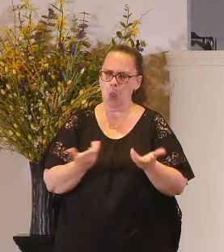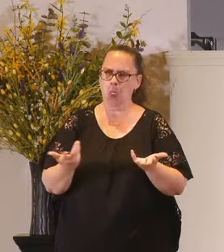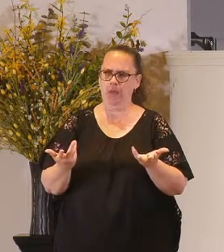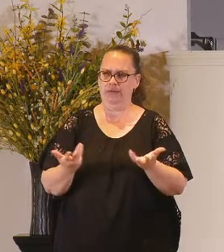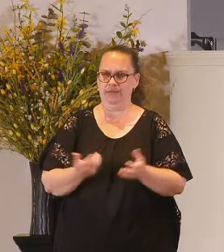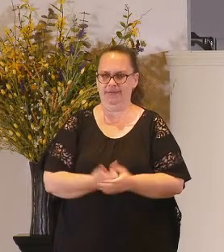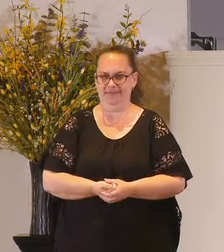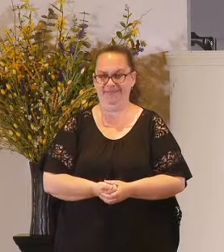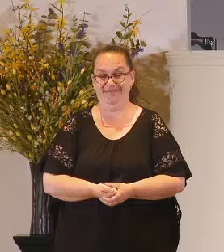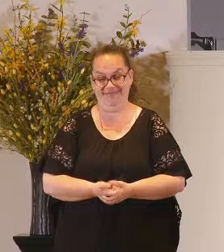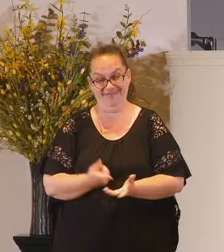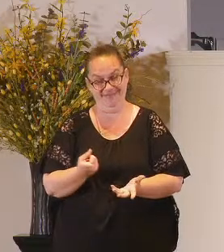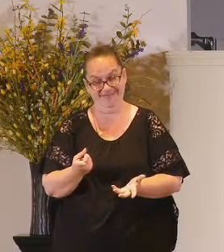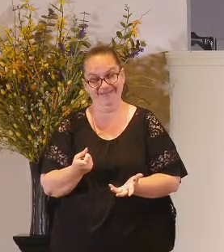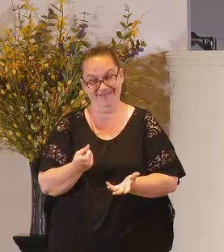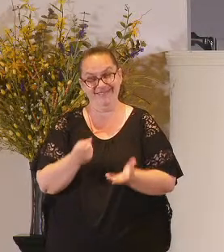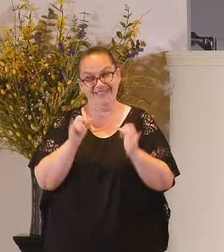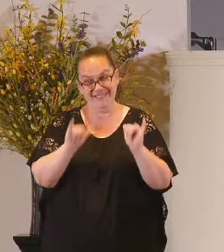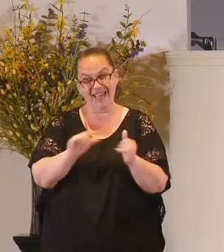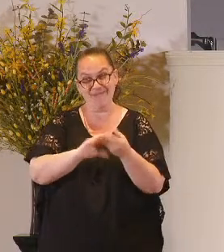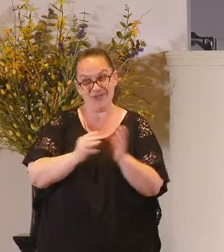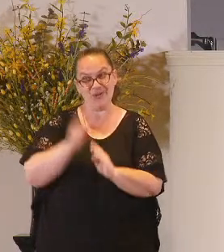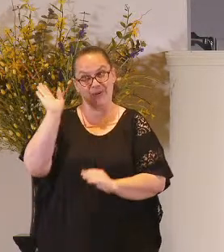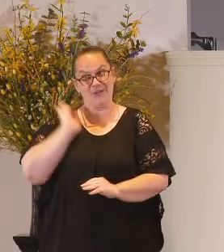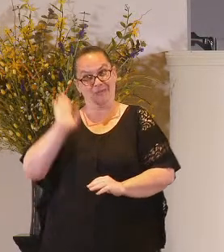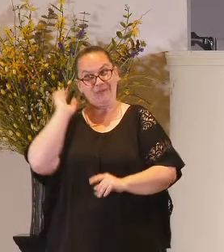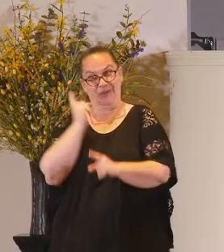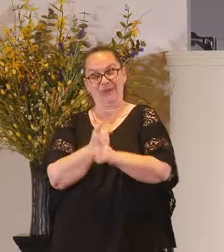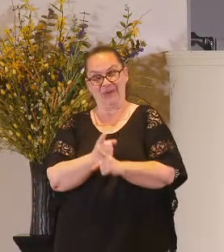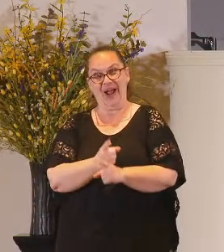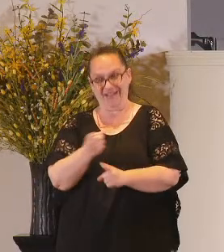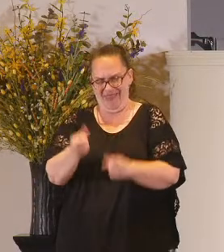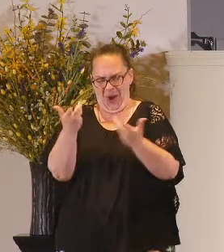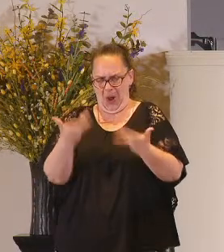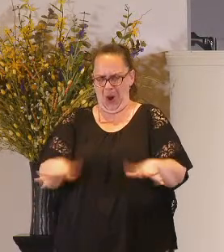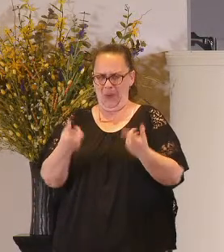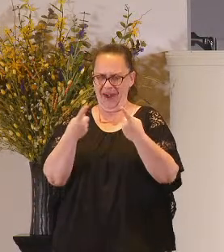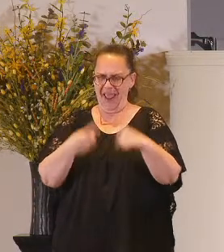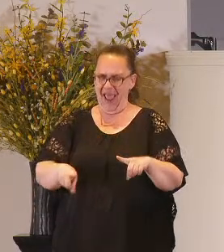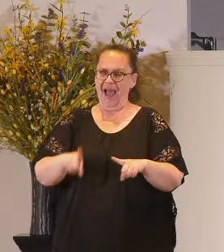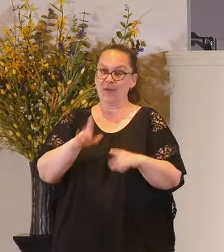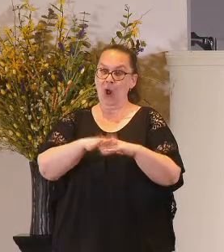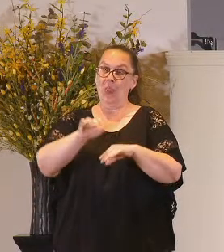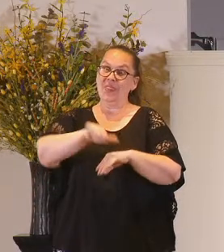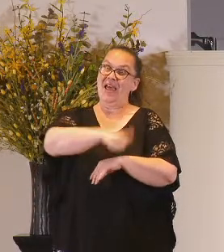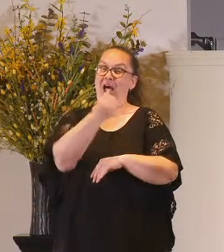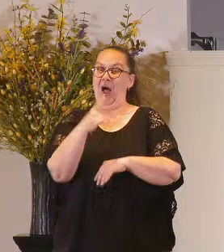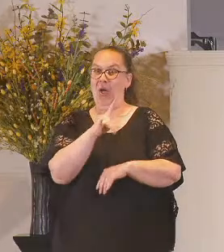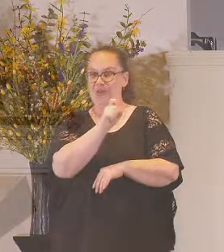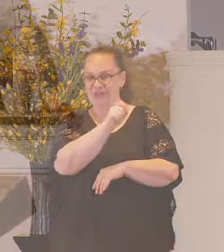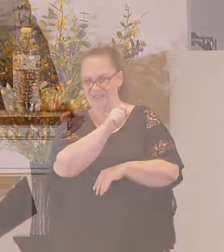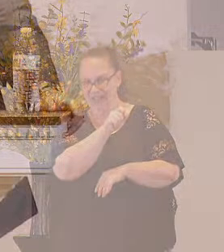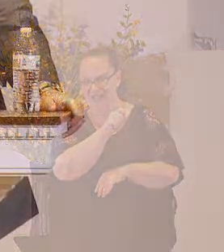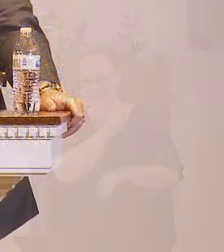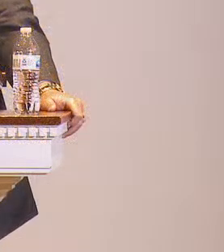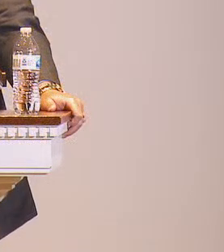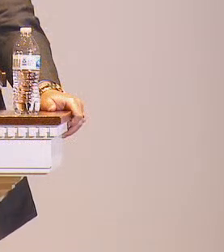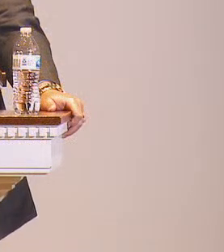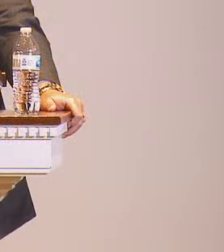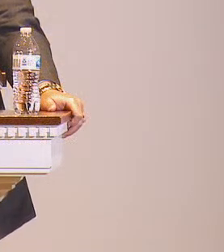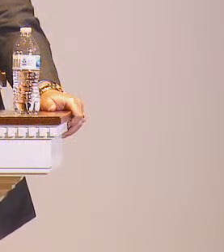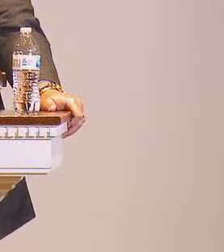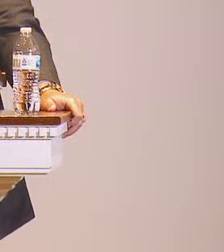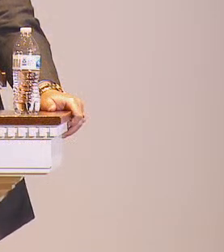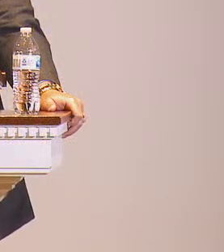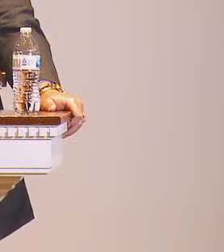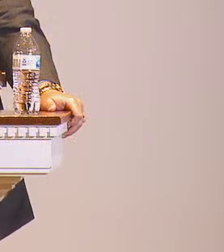This really does sound familiar, doesn't it? Then it should. This has already happened on the other side of the Sea